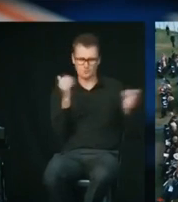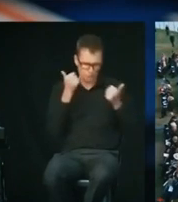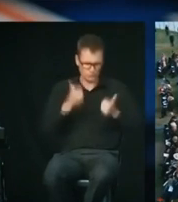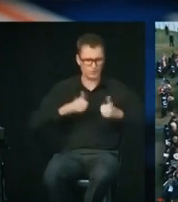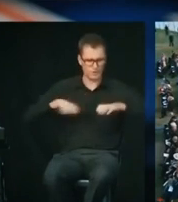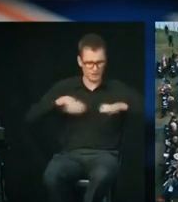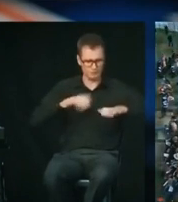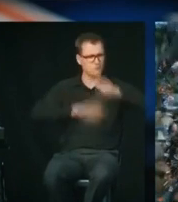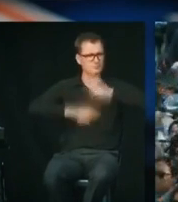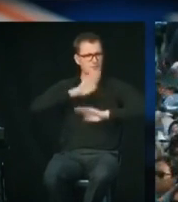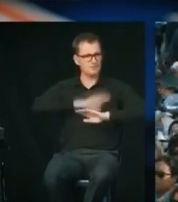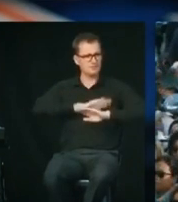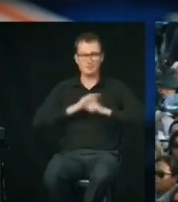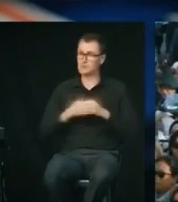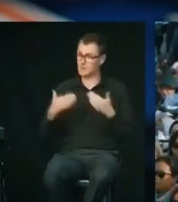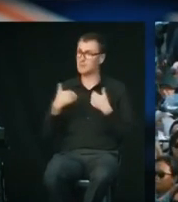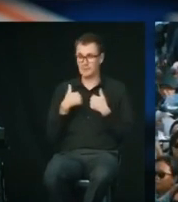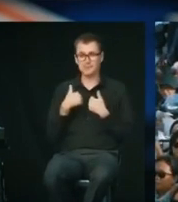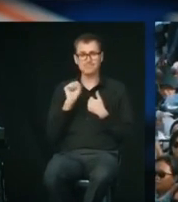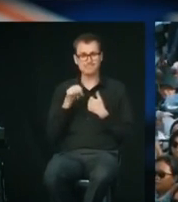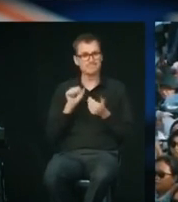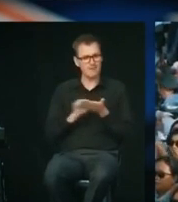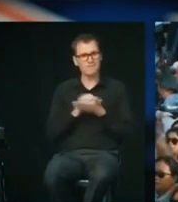doers. So I forgive